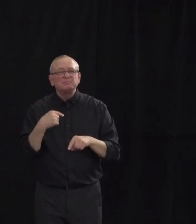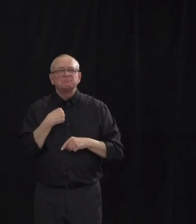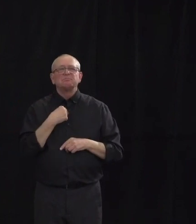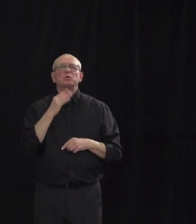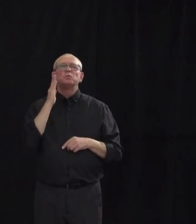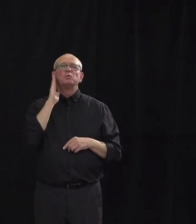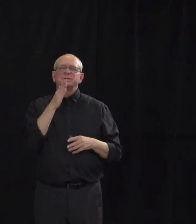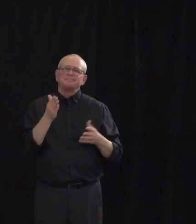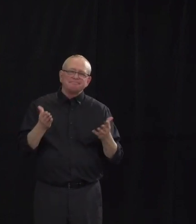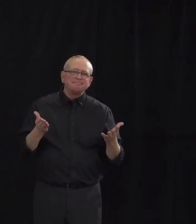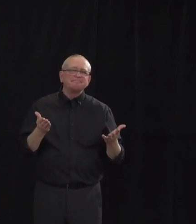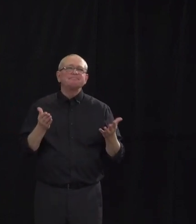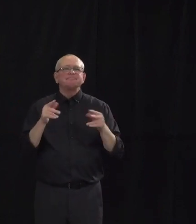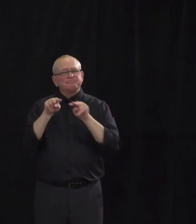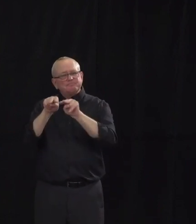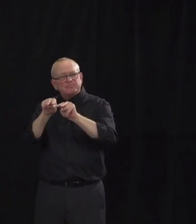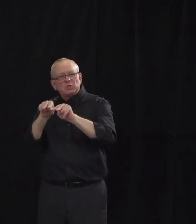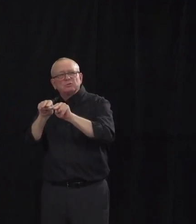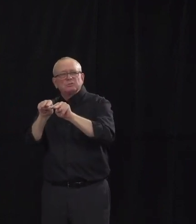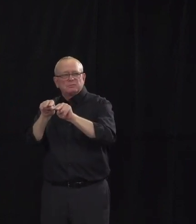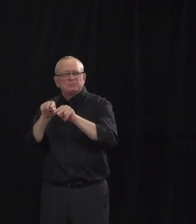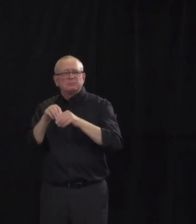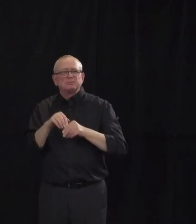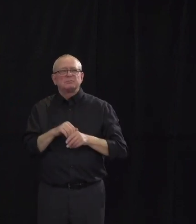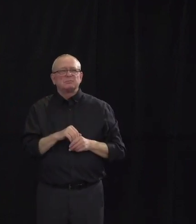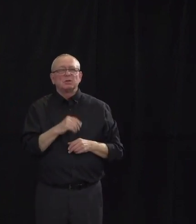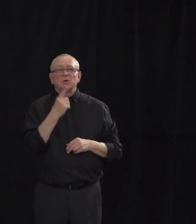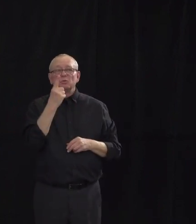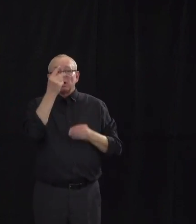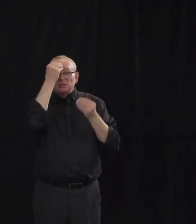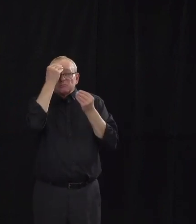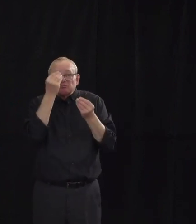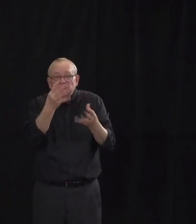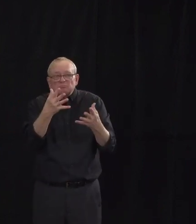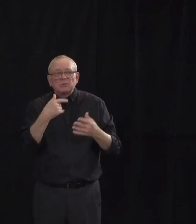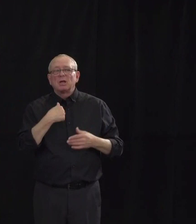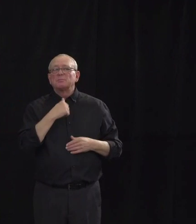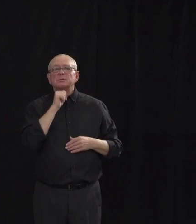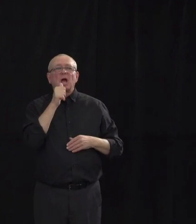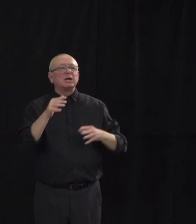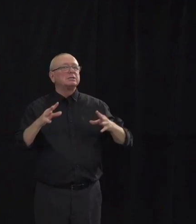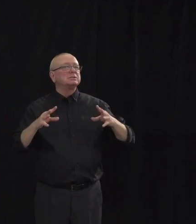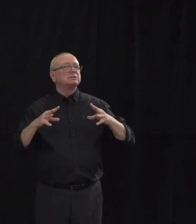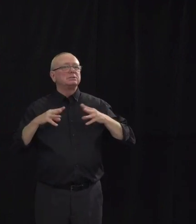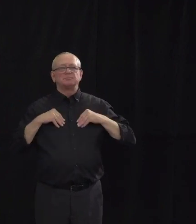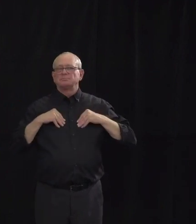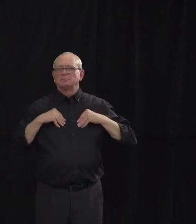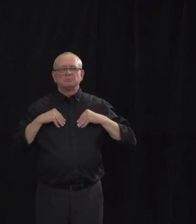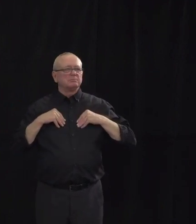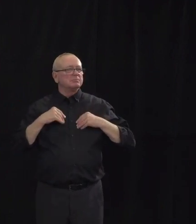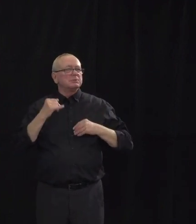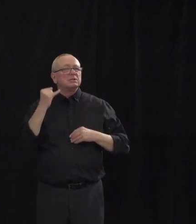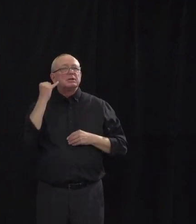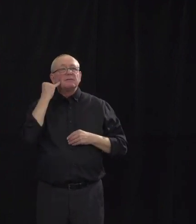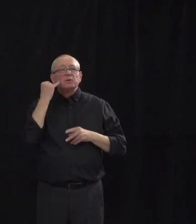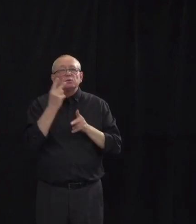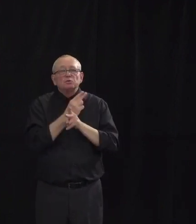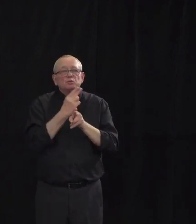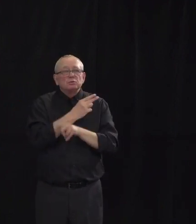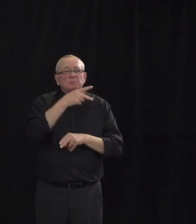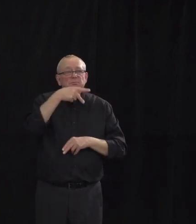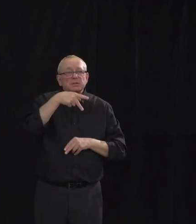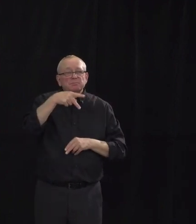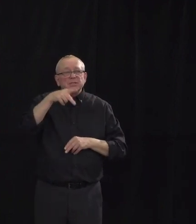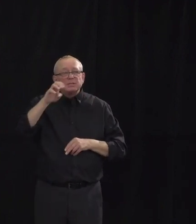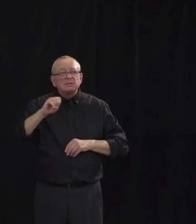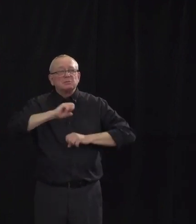of PPE for our officials, because we need to make sure that's being diverted to homeless shelters and, of course, to hospitals. So we'll